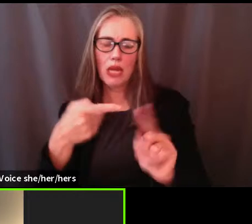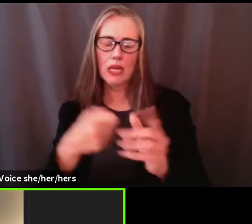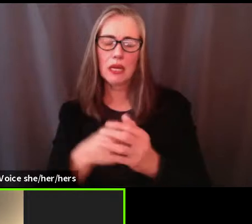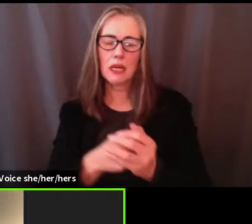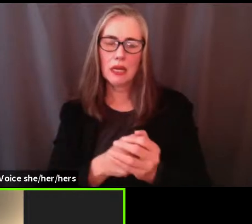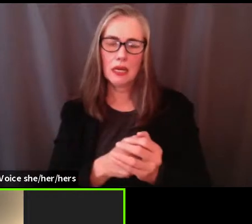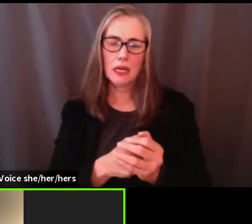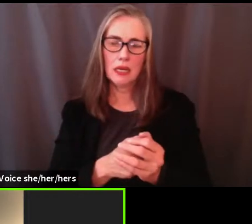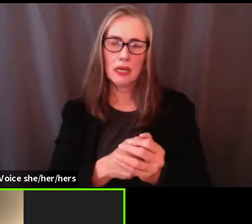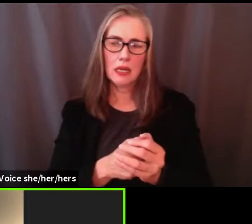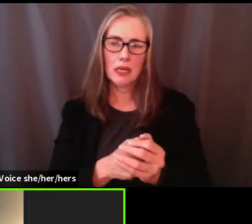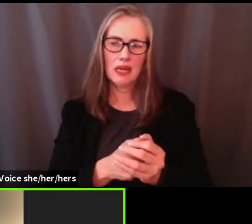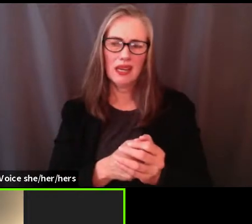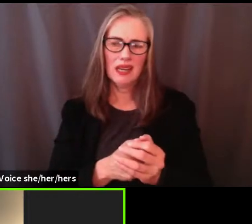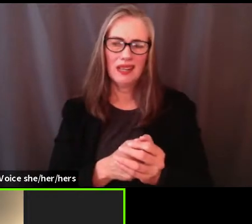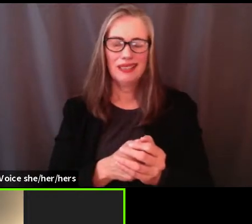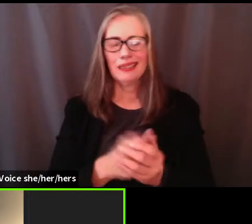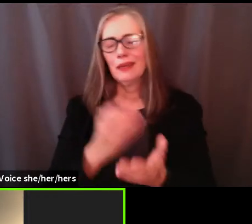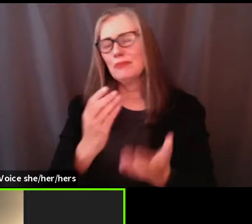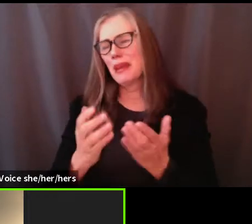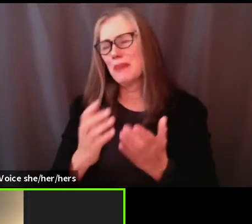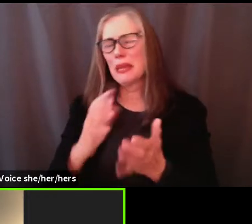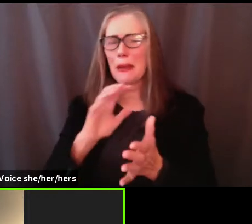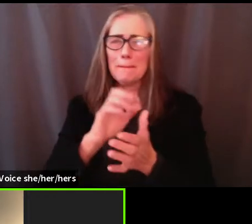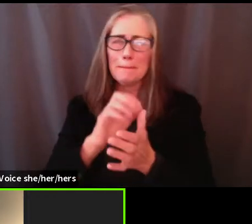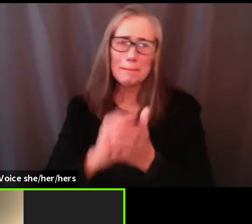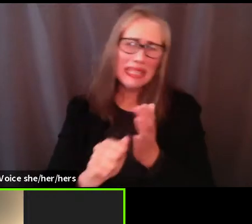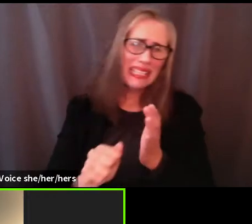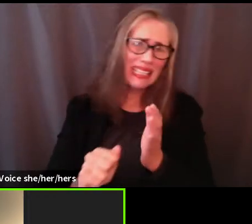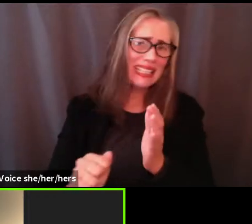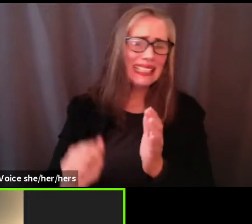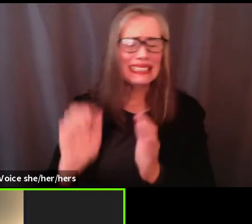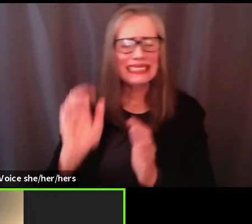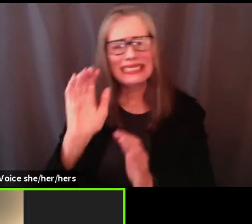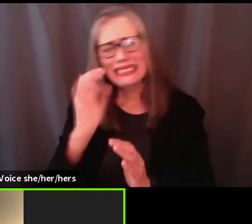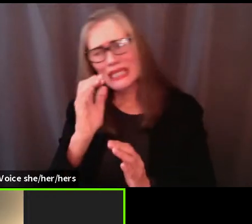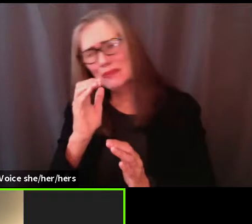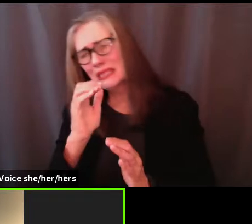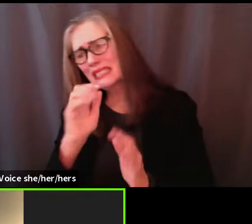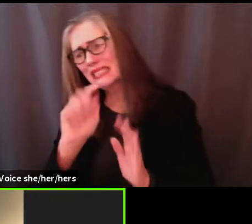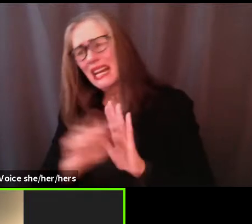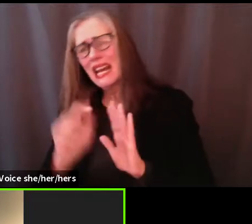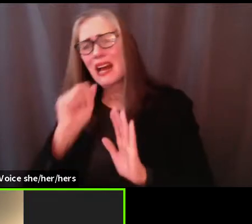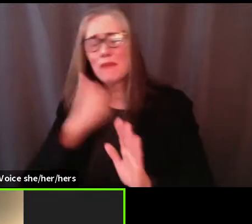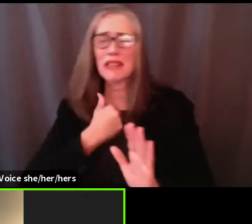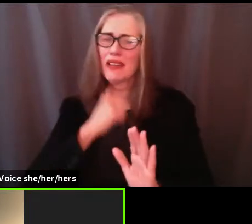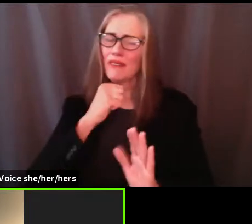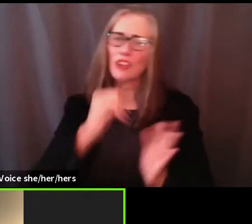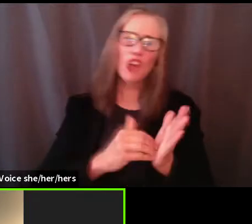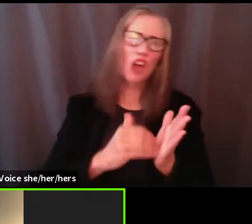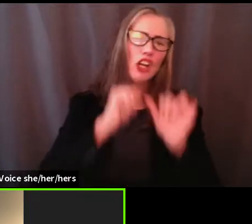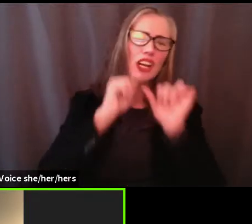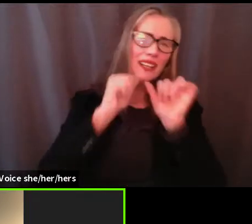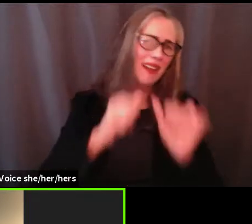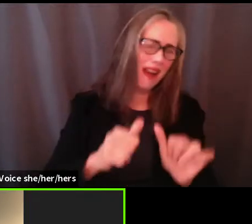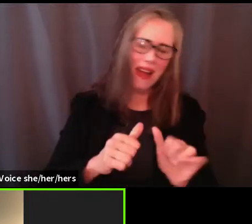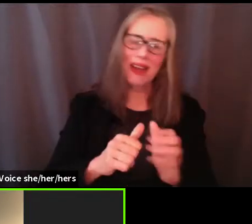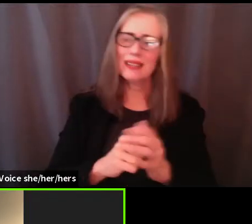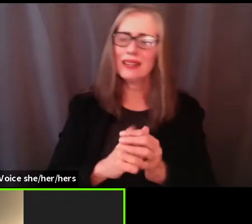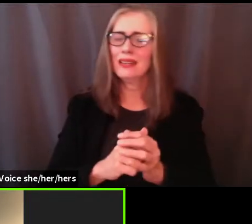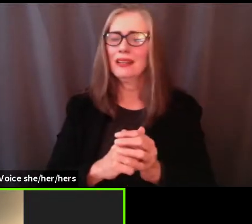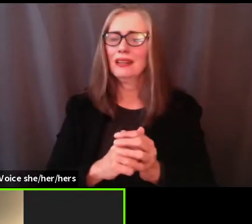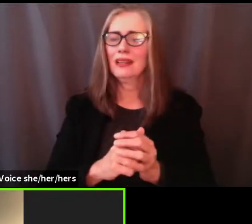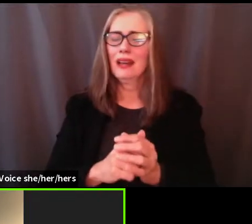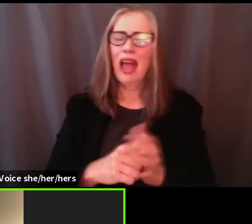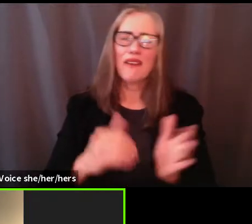perhaps mean to exclude. I'm not a doctor. so I don't have the medical capacity,